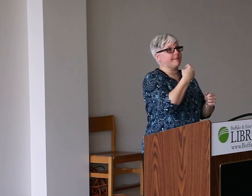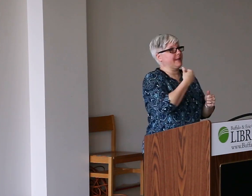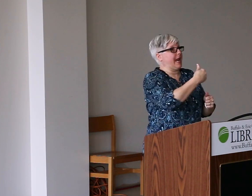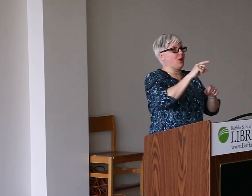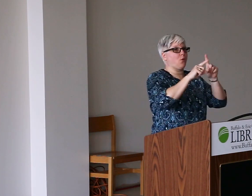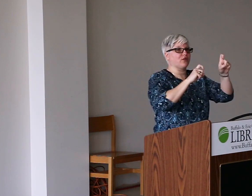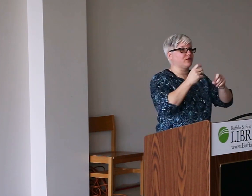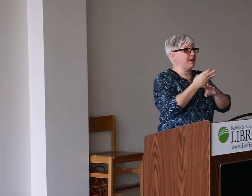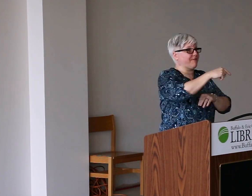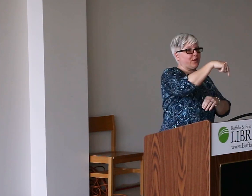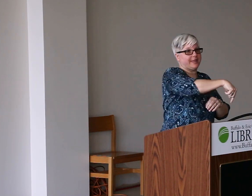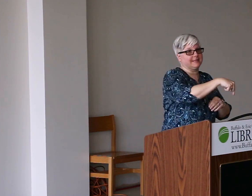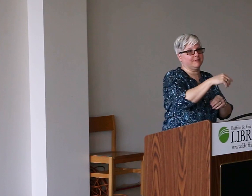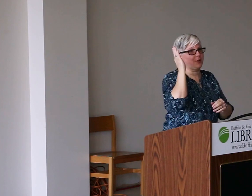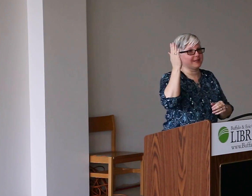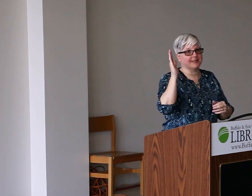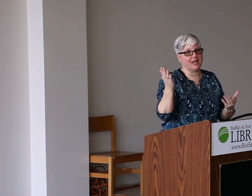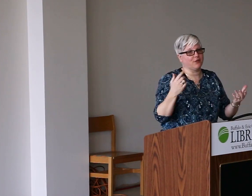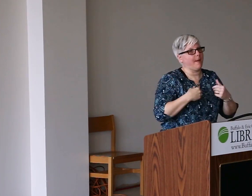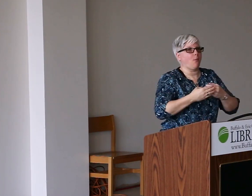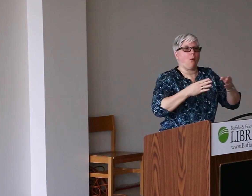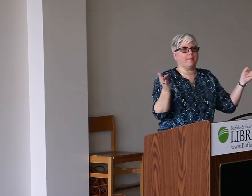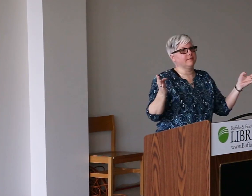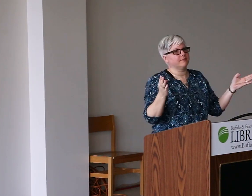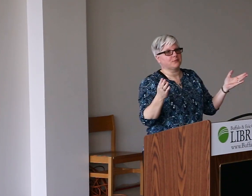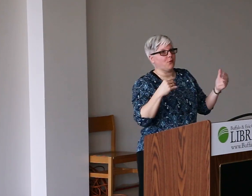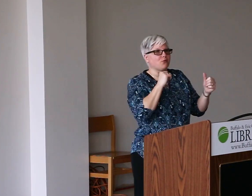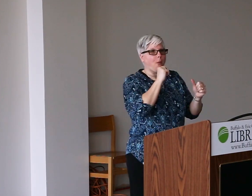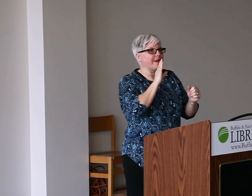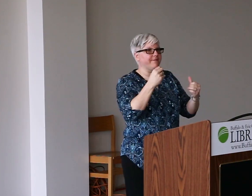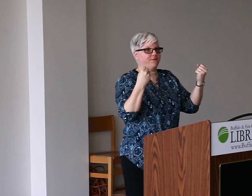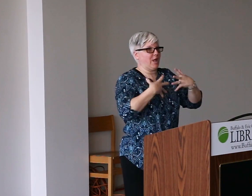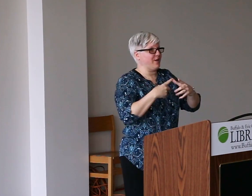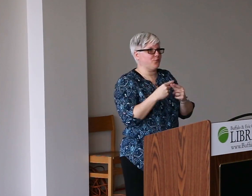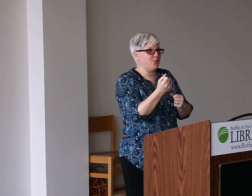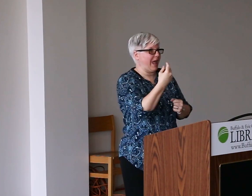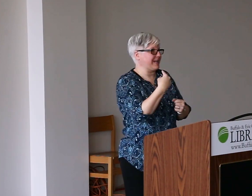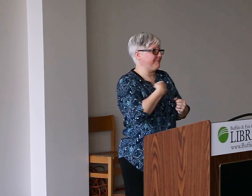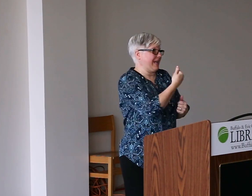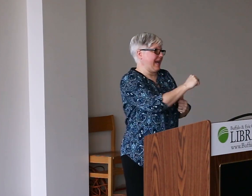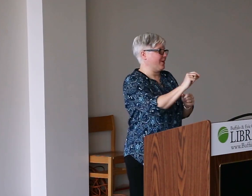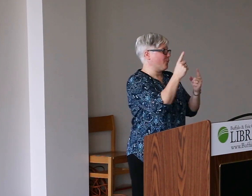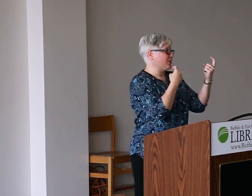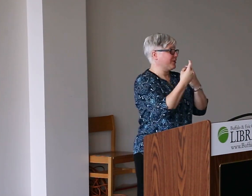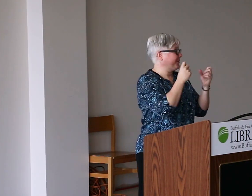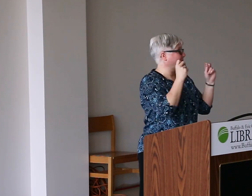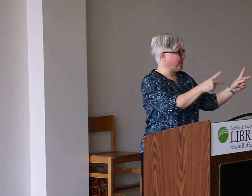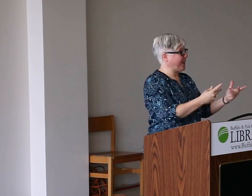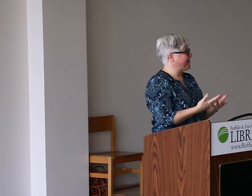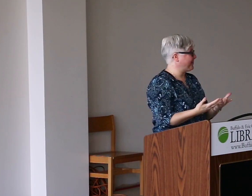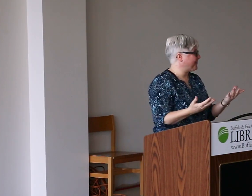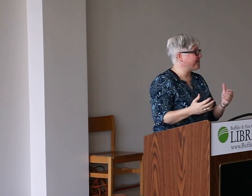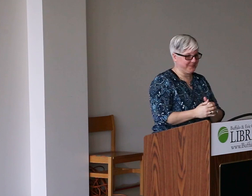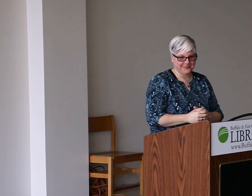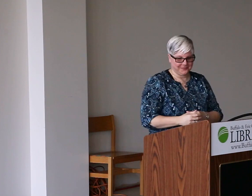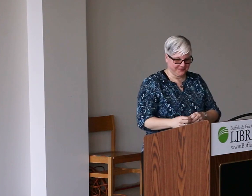Plus, you can ask me any questions after this presentation. I'm open. Don't be afraid to ask me any questions at all, okay?